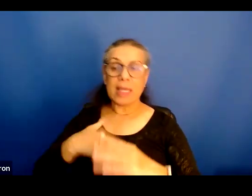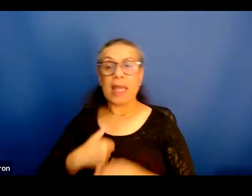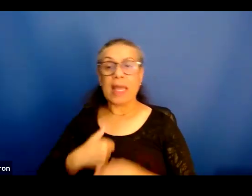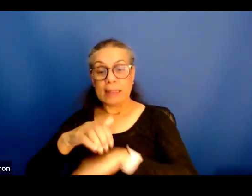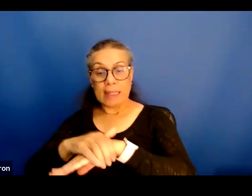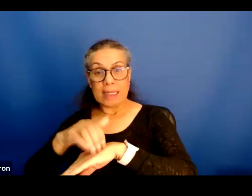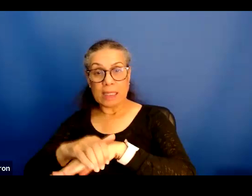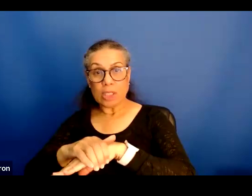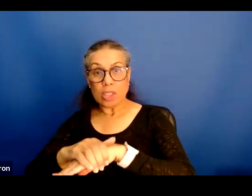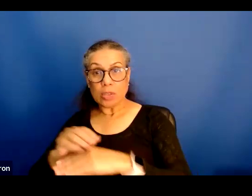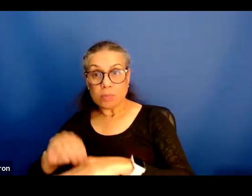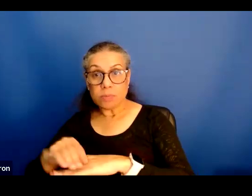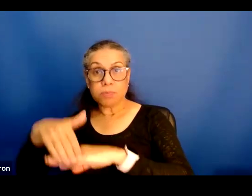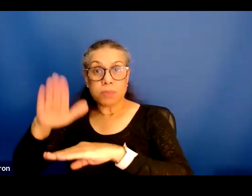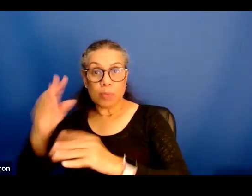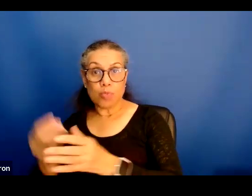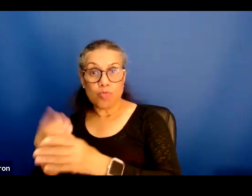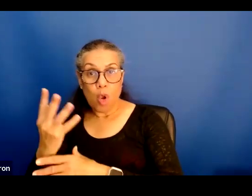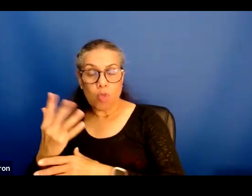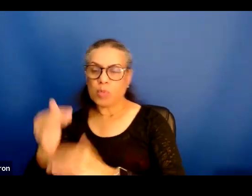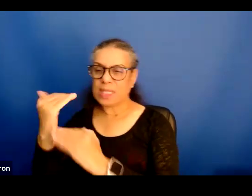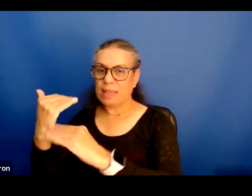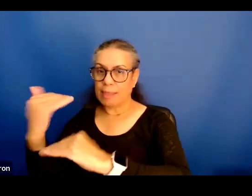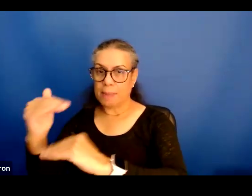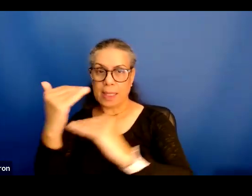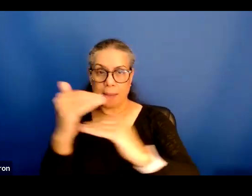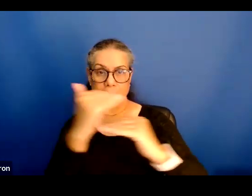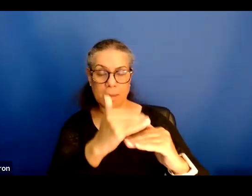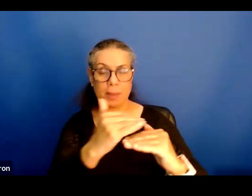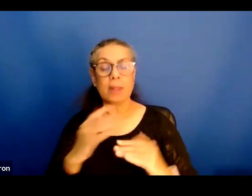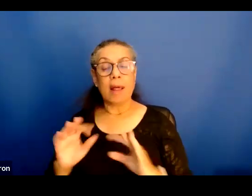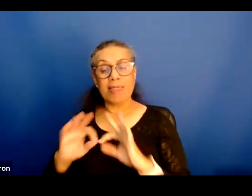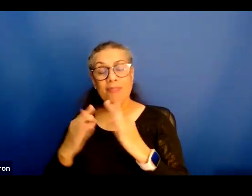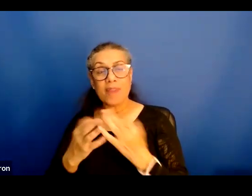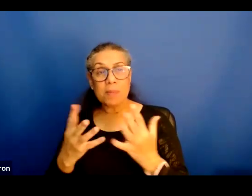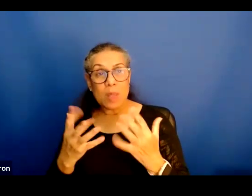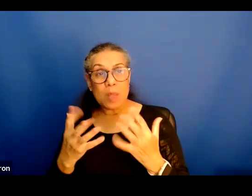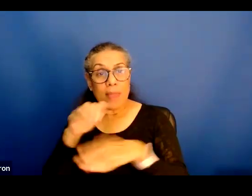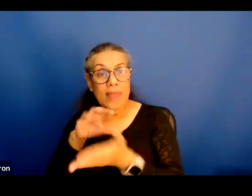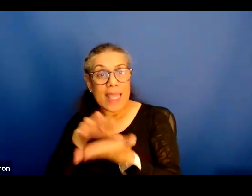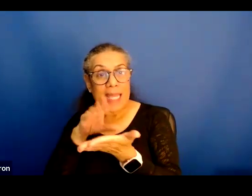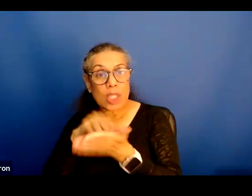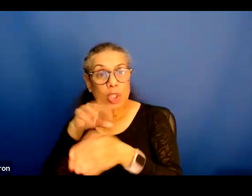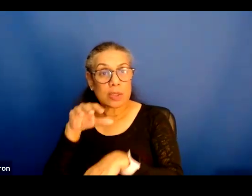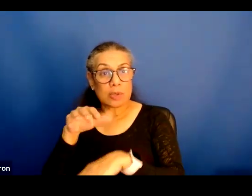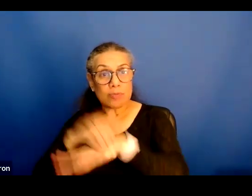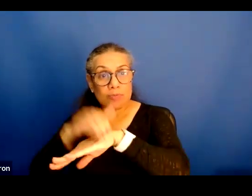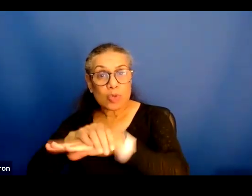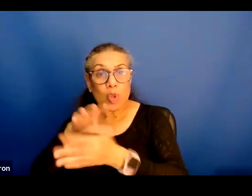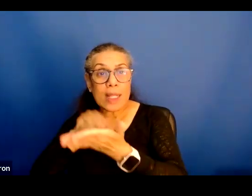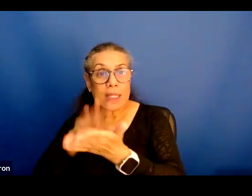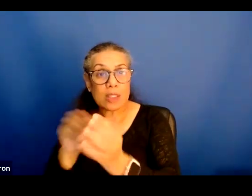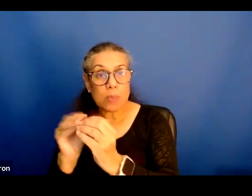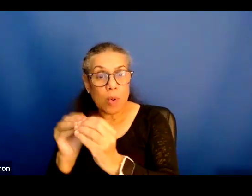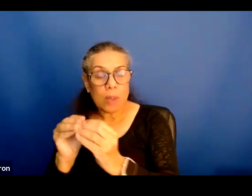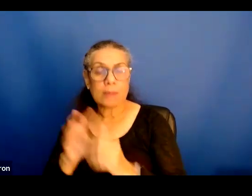growth. Our families, whose top priority was their children's English development, expressed this openly. And